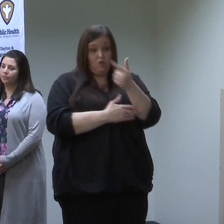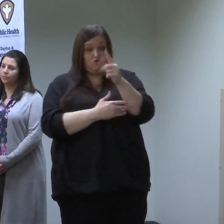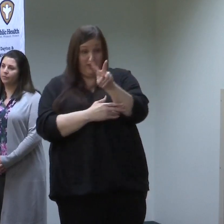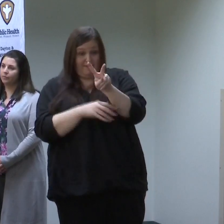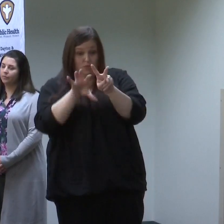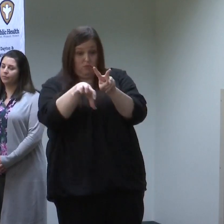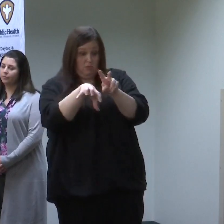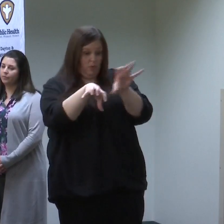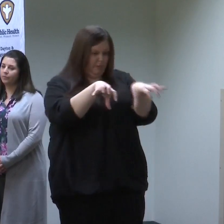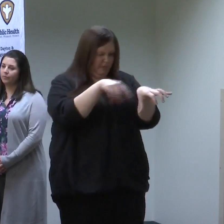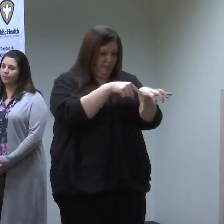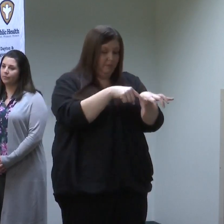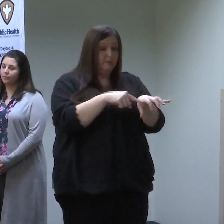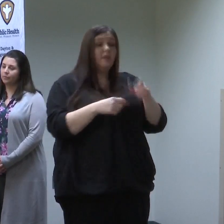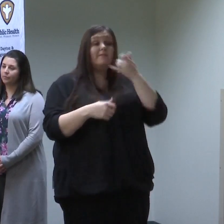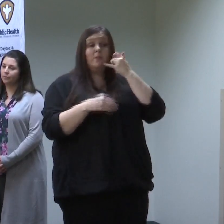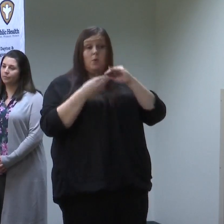number is